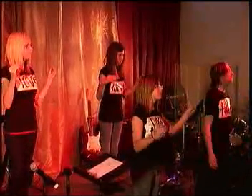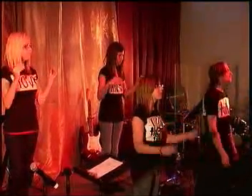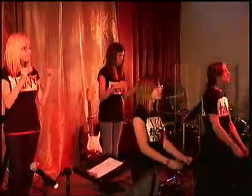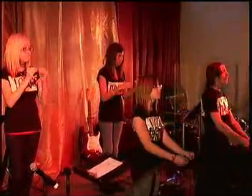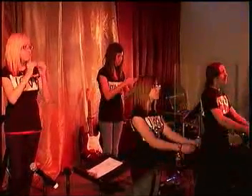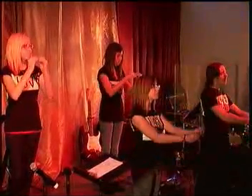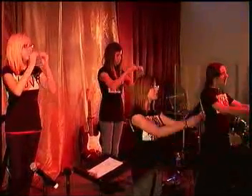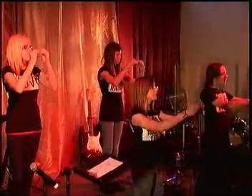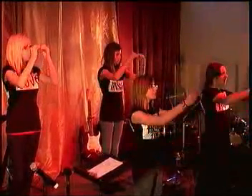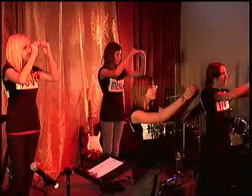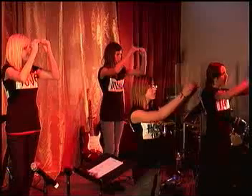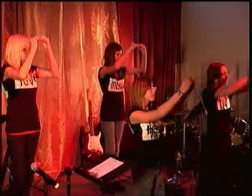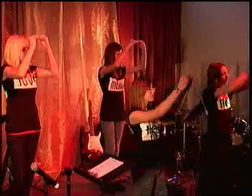more.